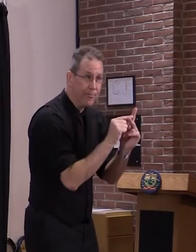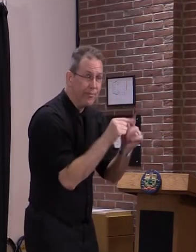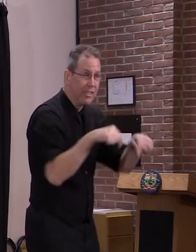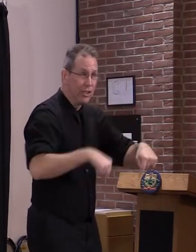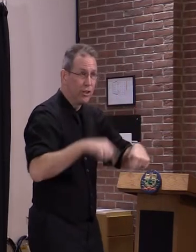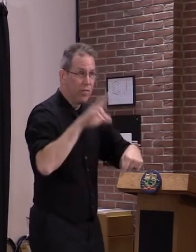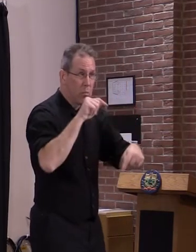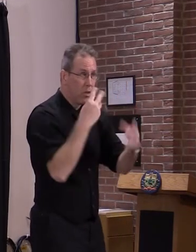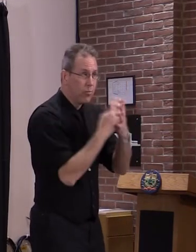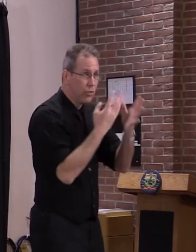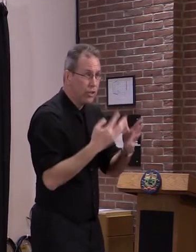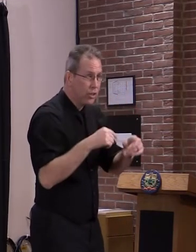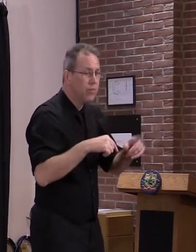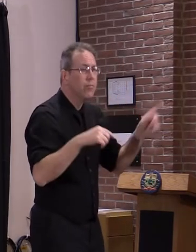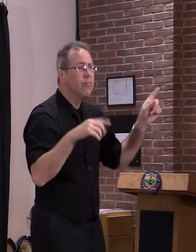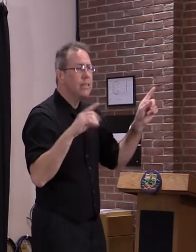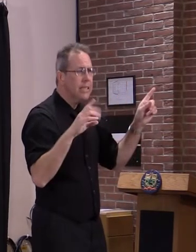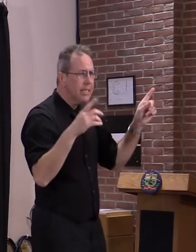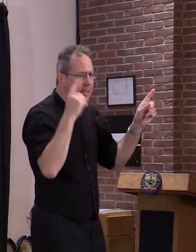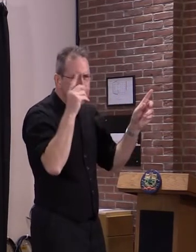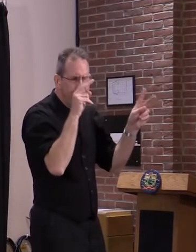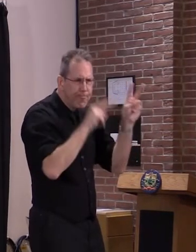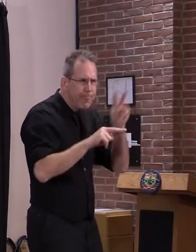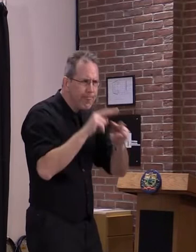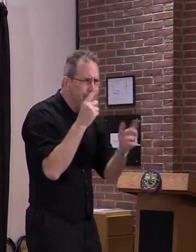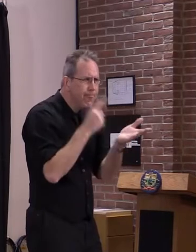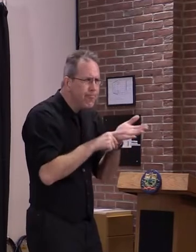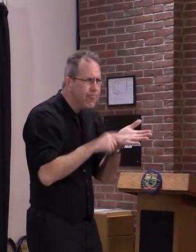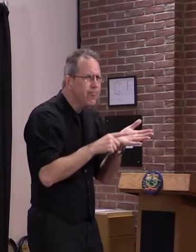renewed plans for, again,